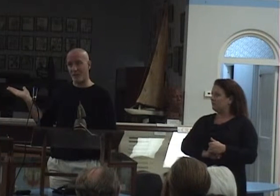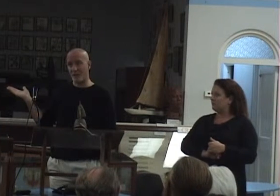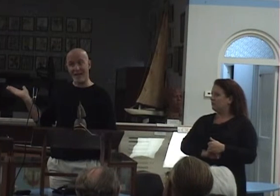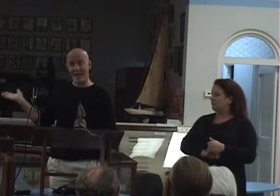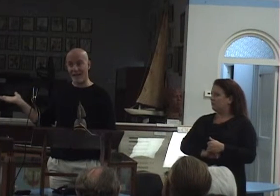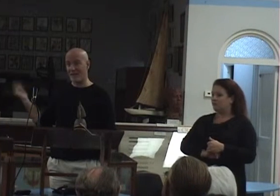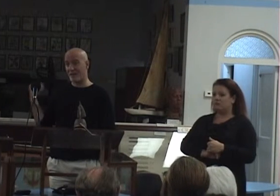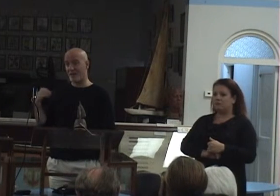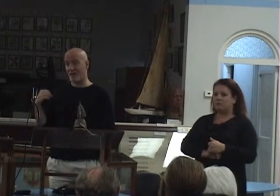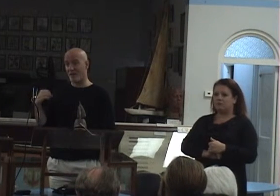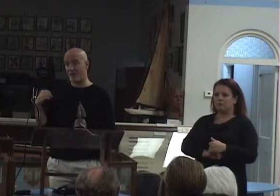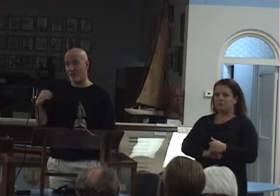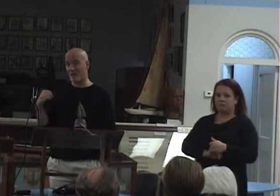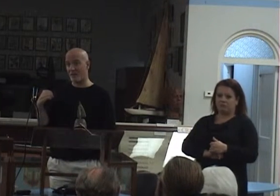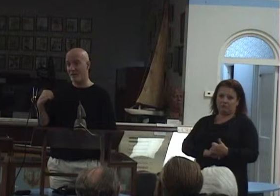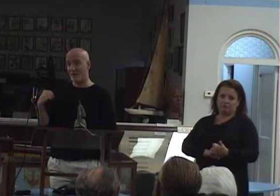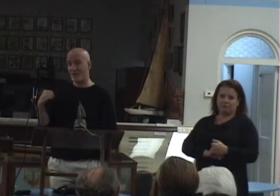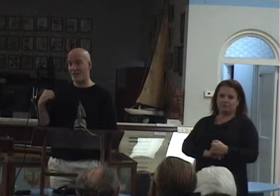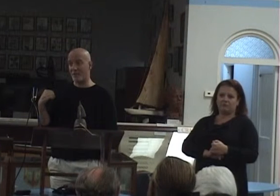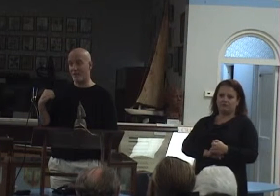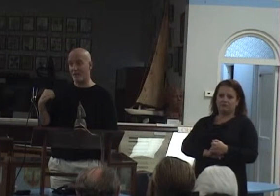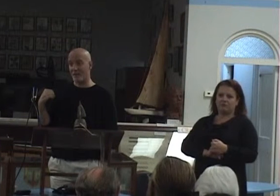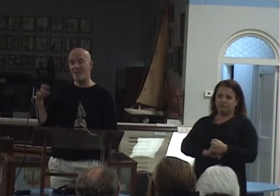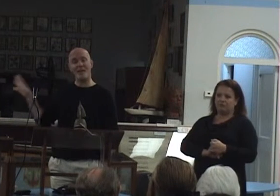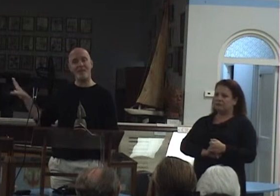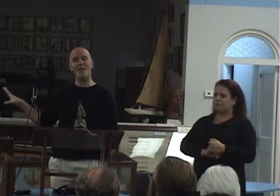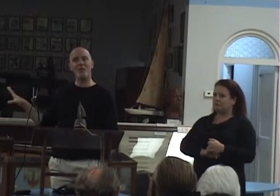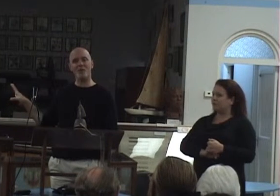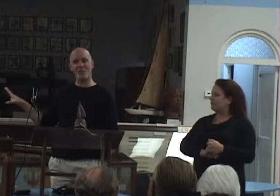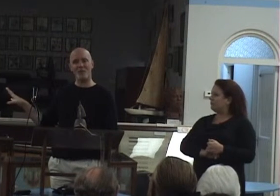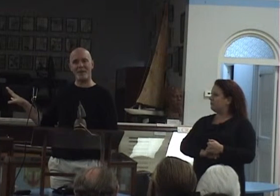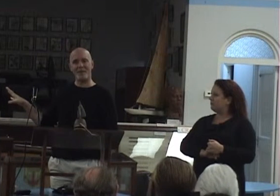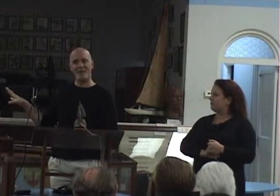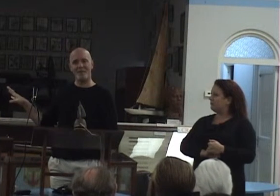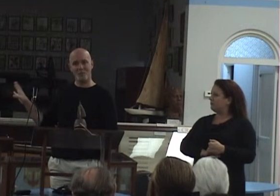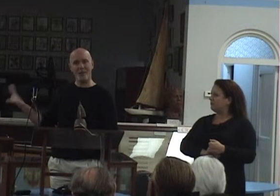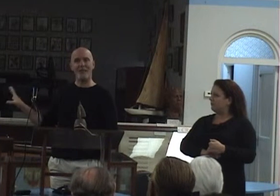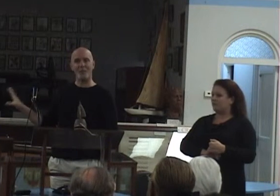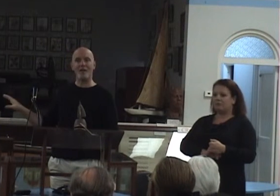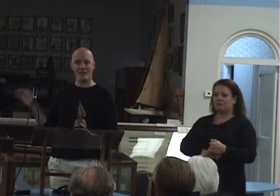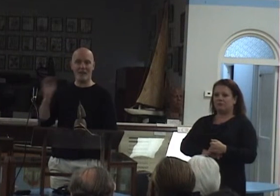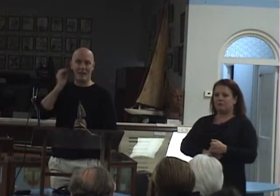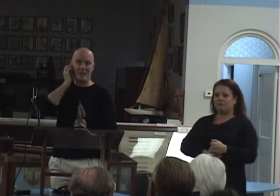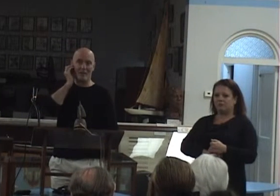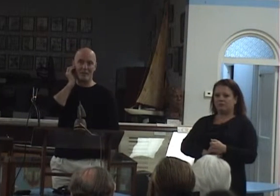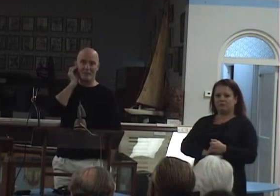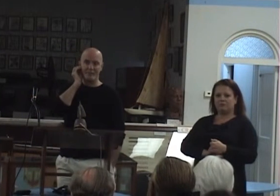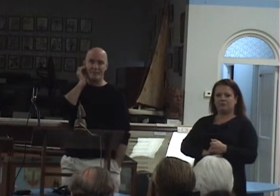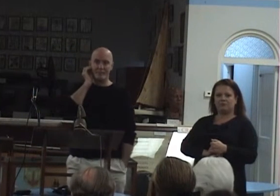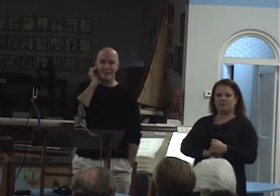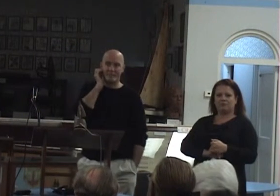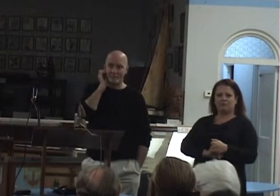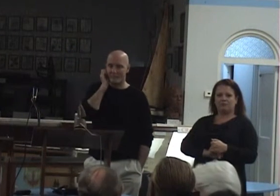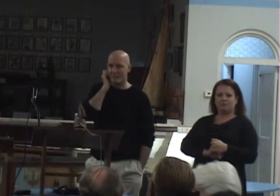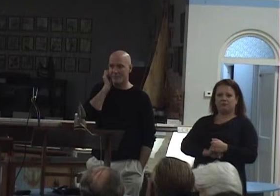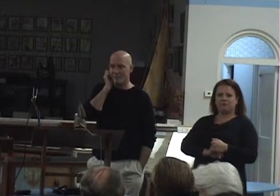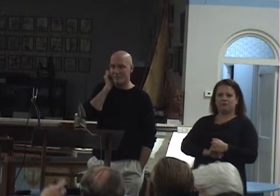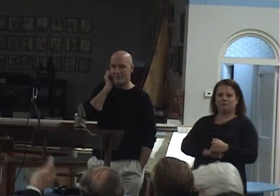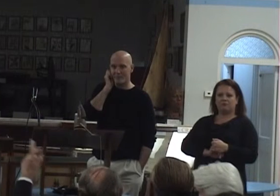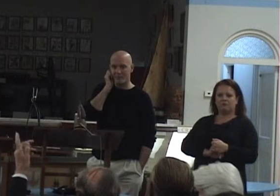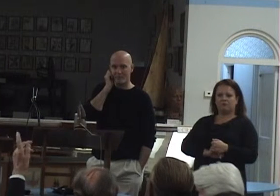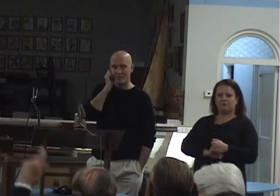1822 for Cat Island than there are for San Salvador. San Salvador has just been really well studied.